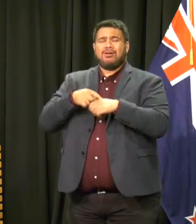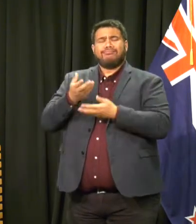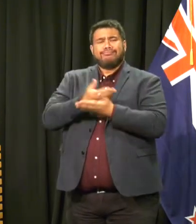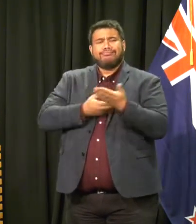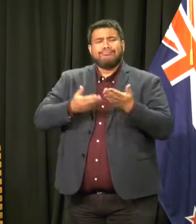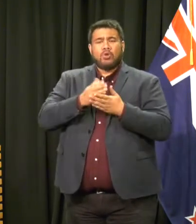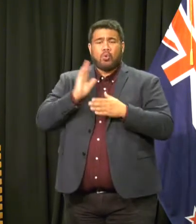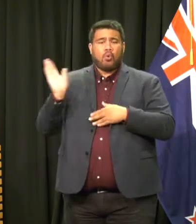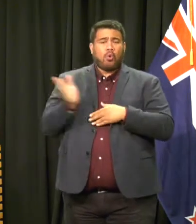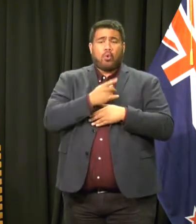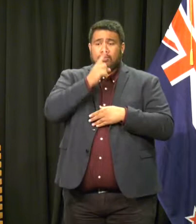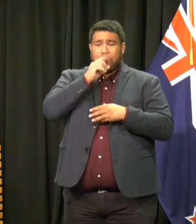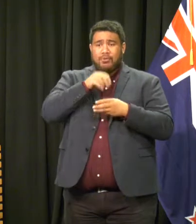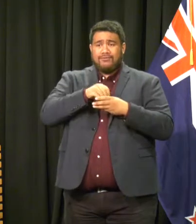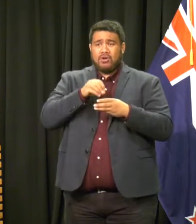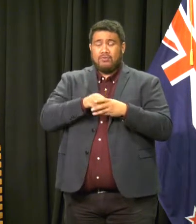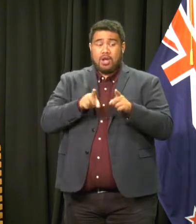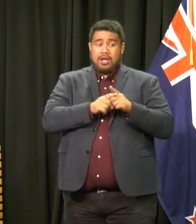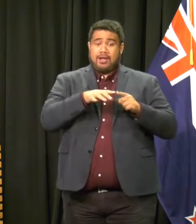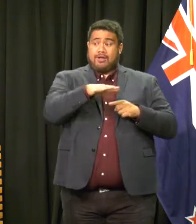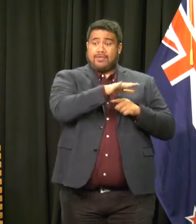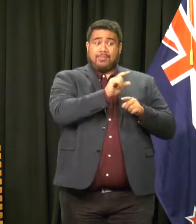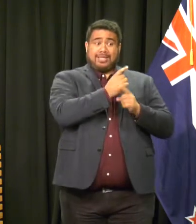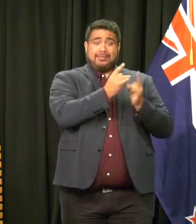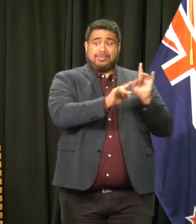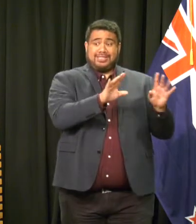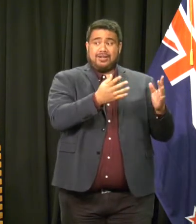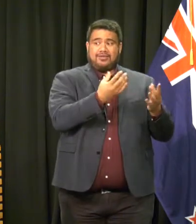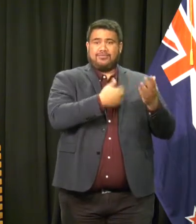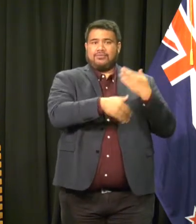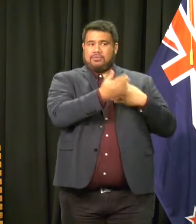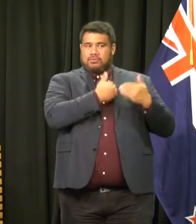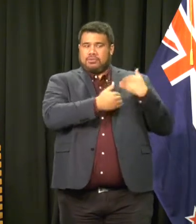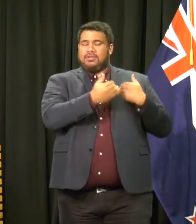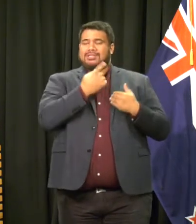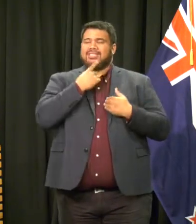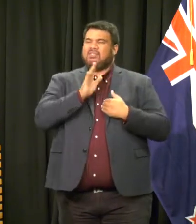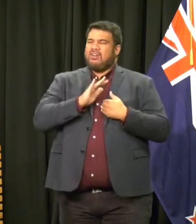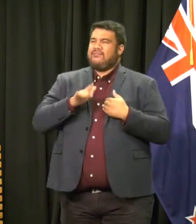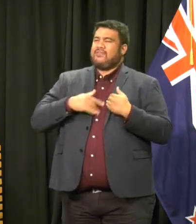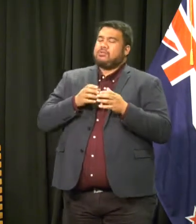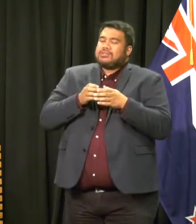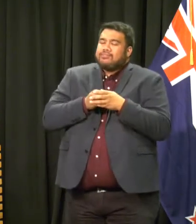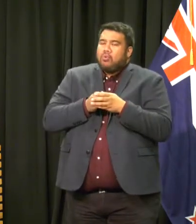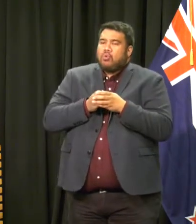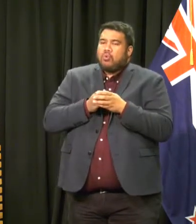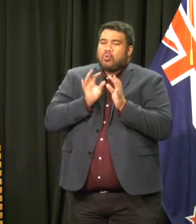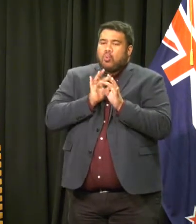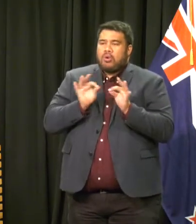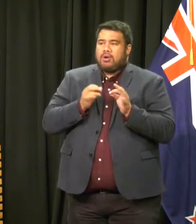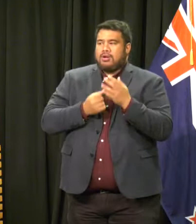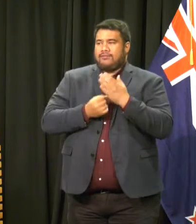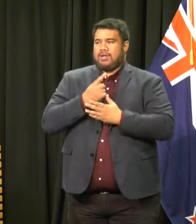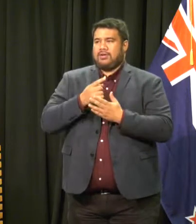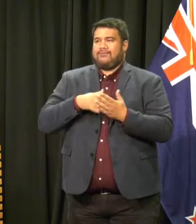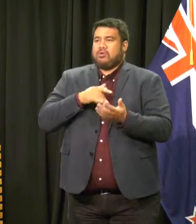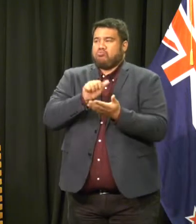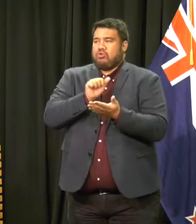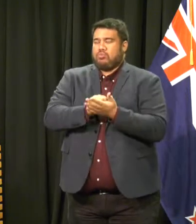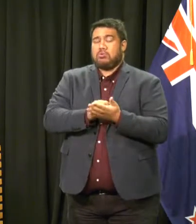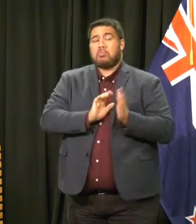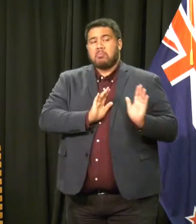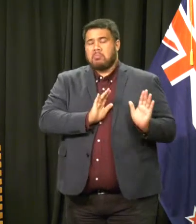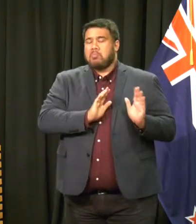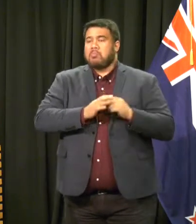all involved, and certainly the feedback from families suggested that an intimate event seemed appropriate from here. Any technical briefings that you've